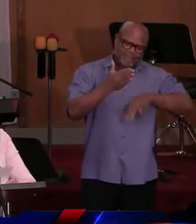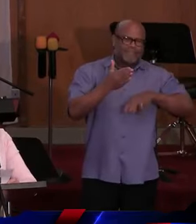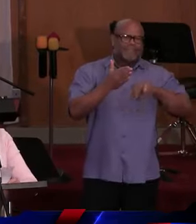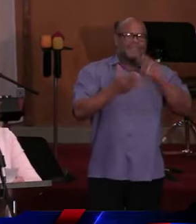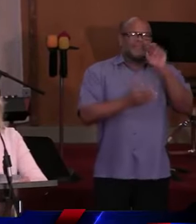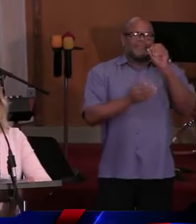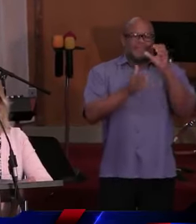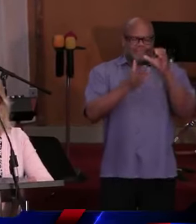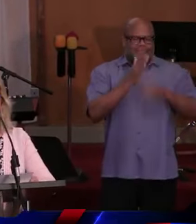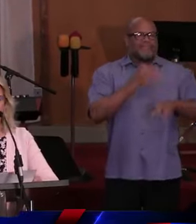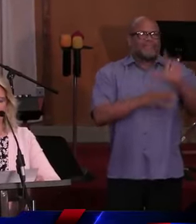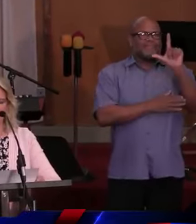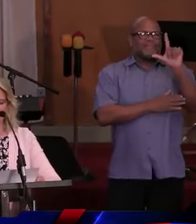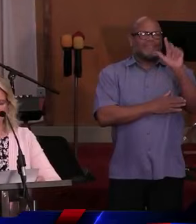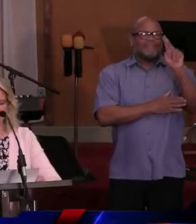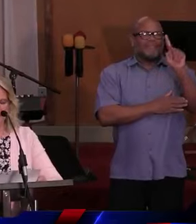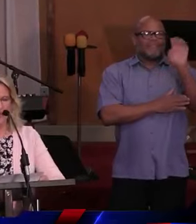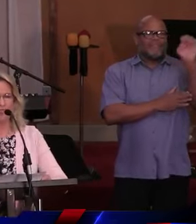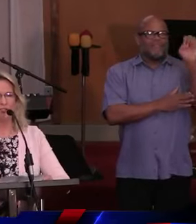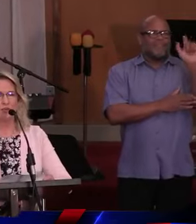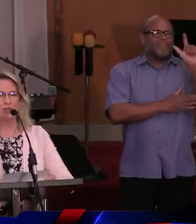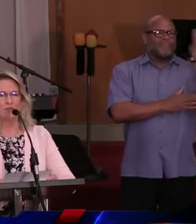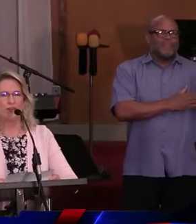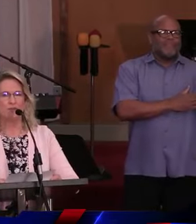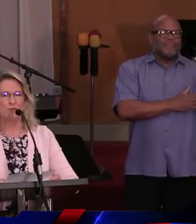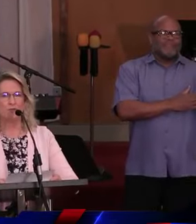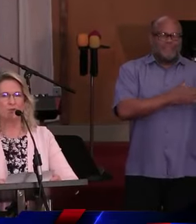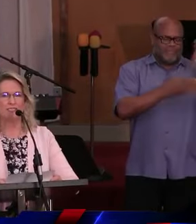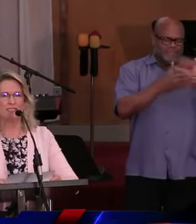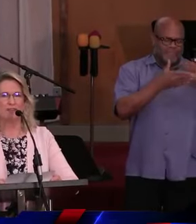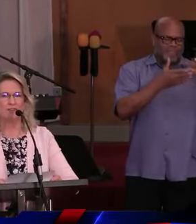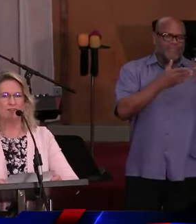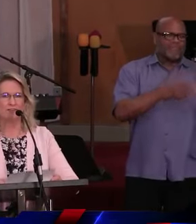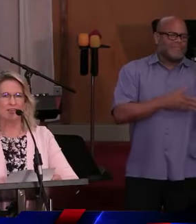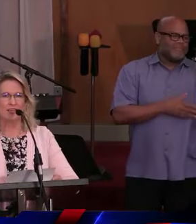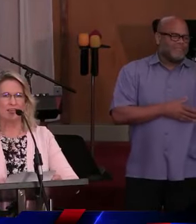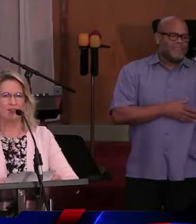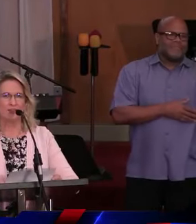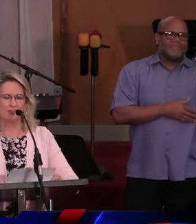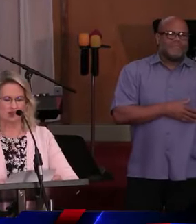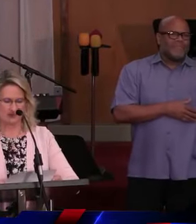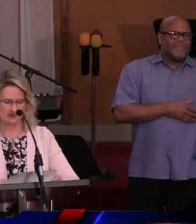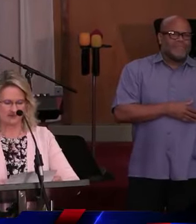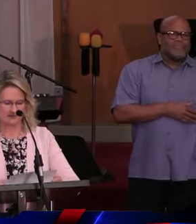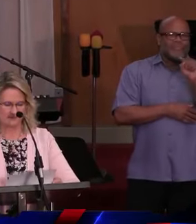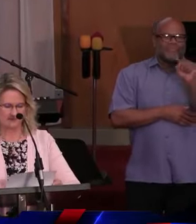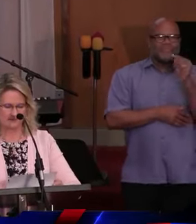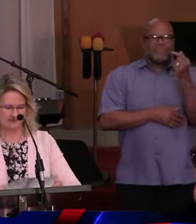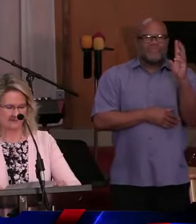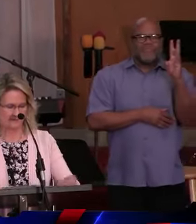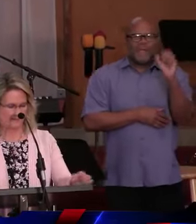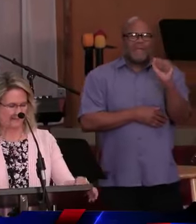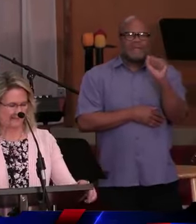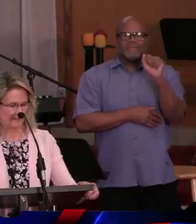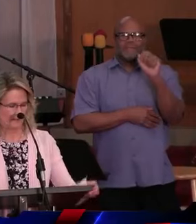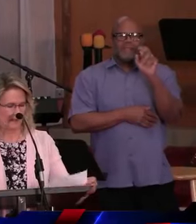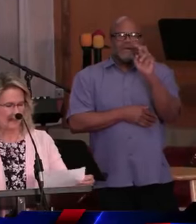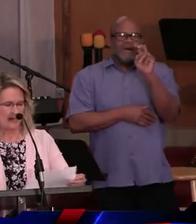24, 13 through 16, and 25 through 27. NIV version.